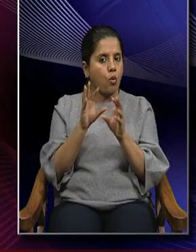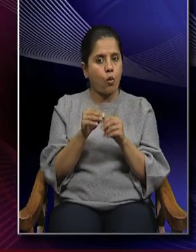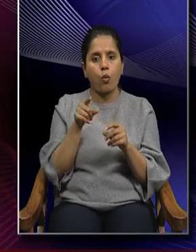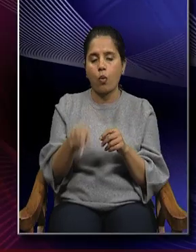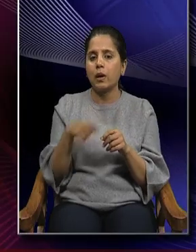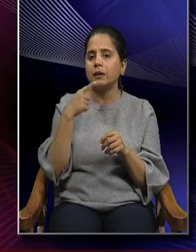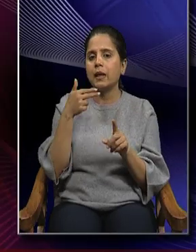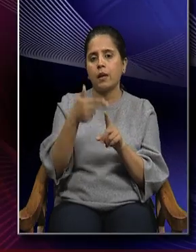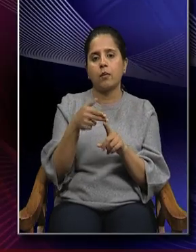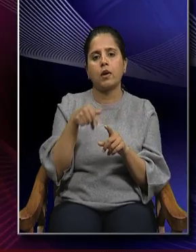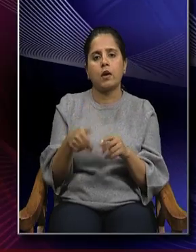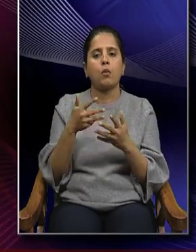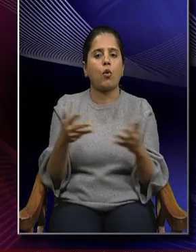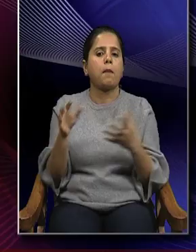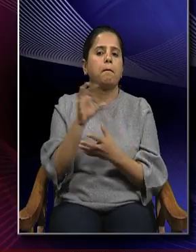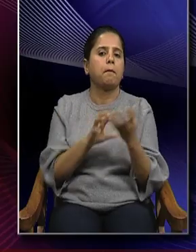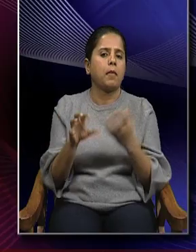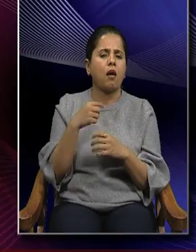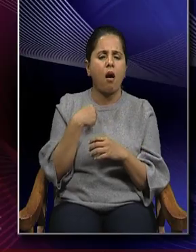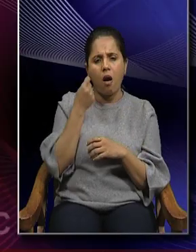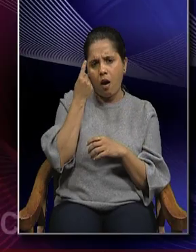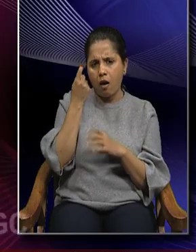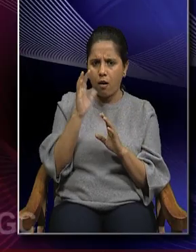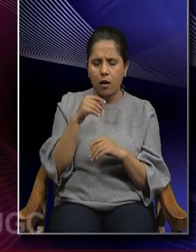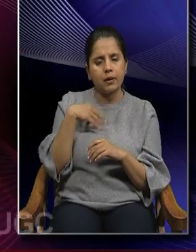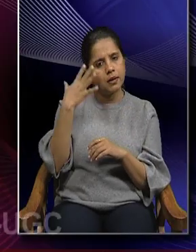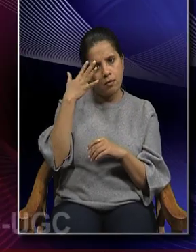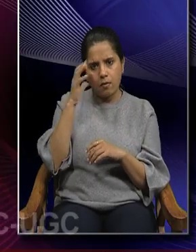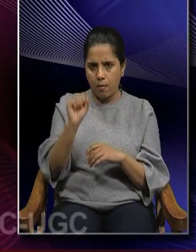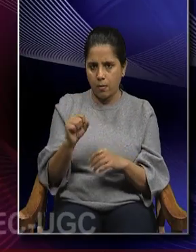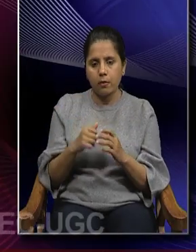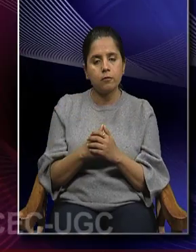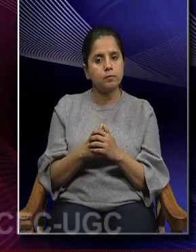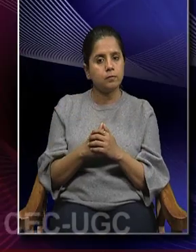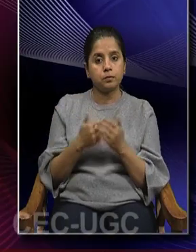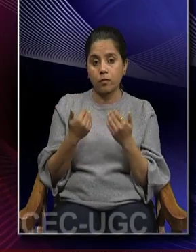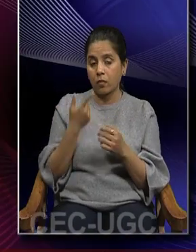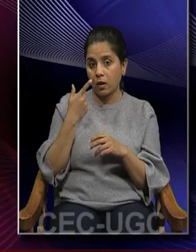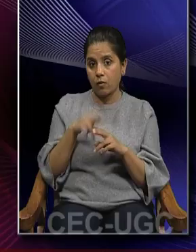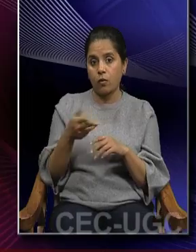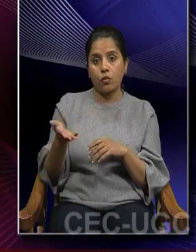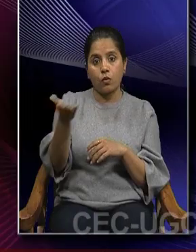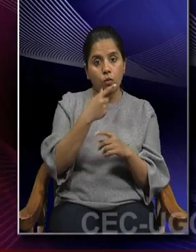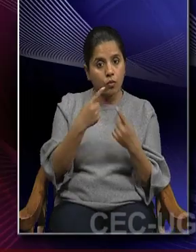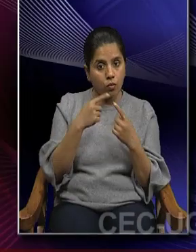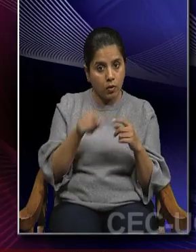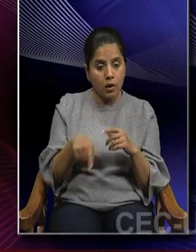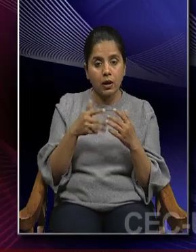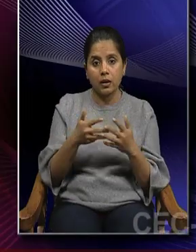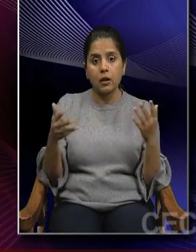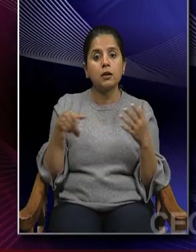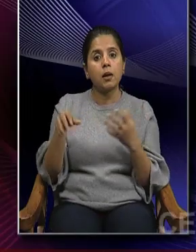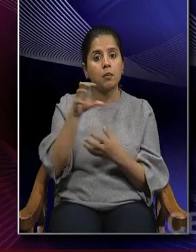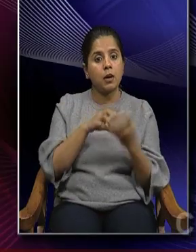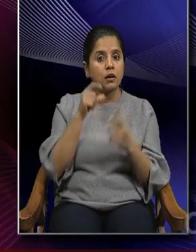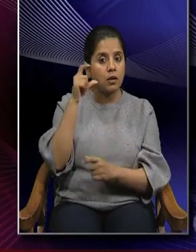call it as product mix. So, quite easy to understand and remember. So, if you talk about the product mix of a company,